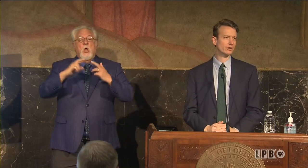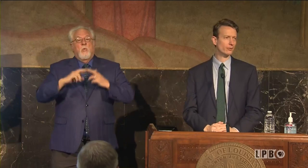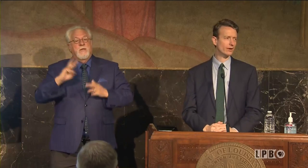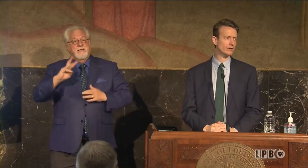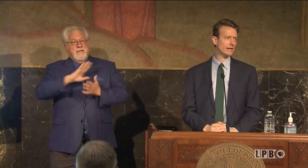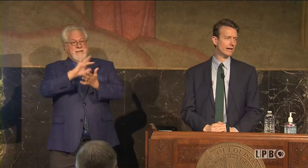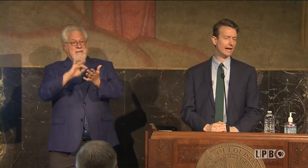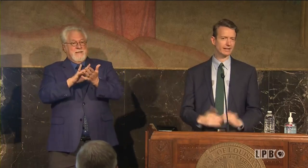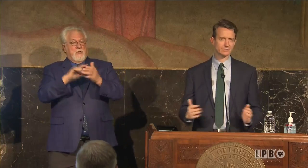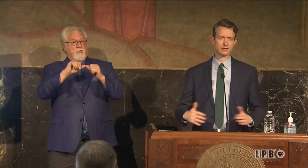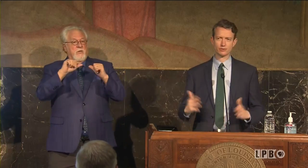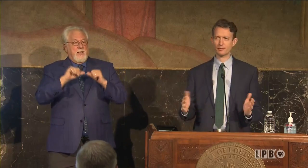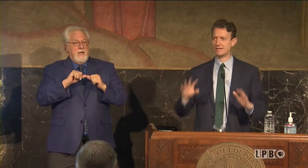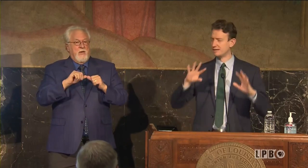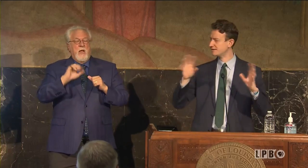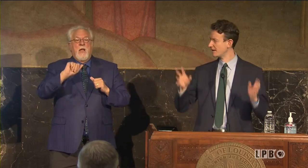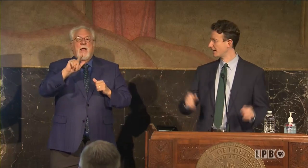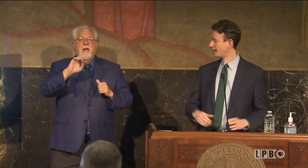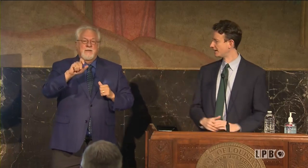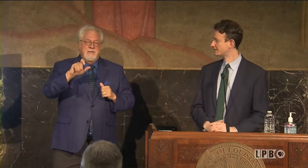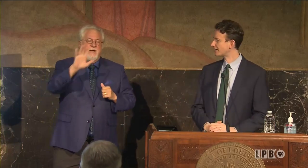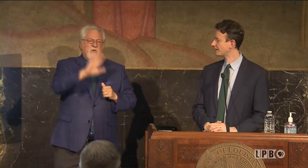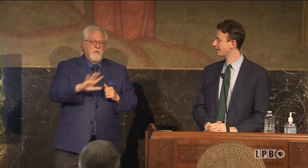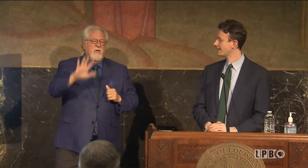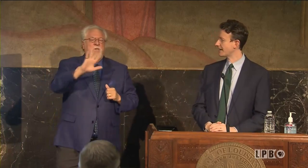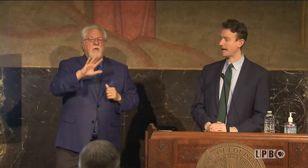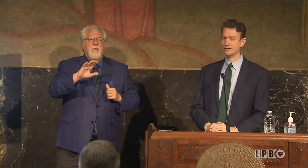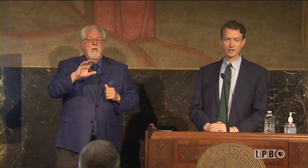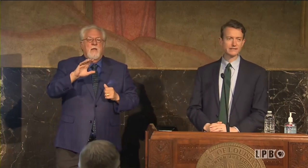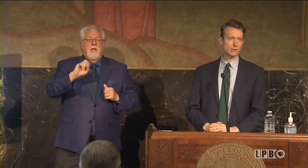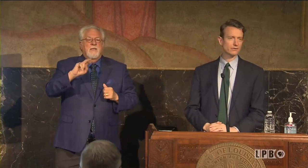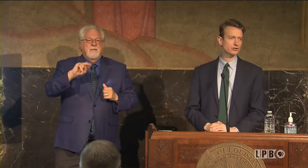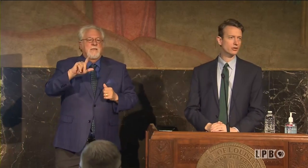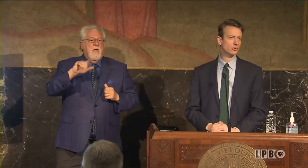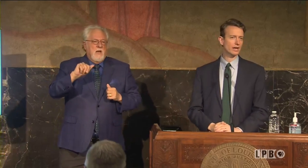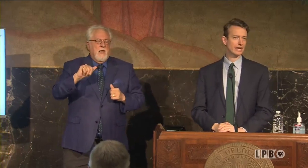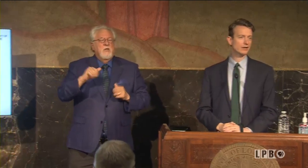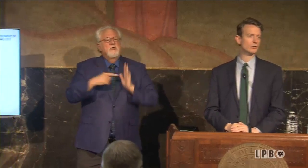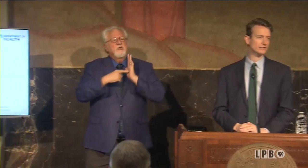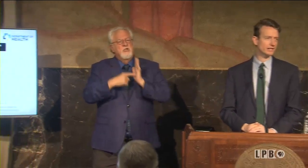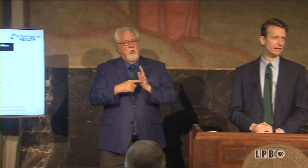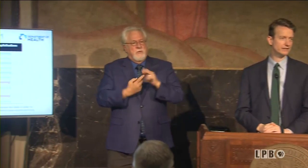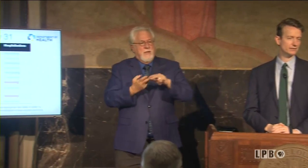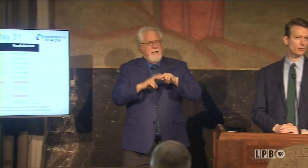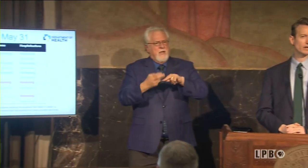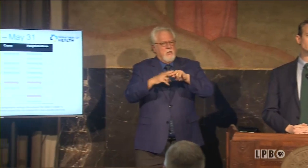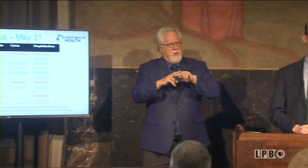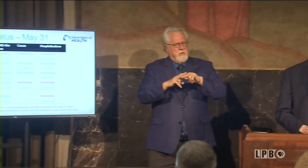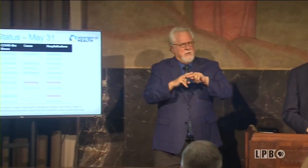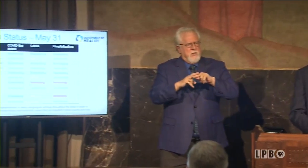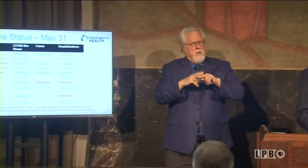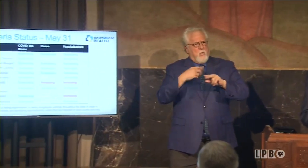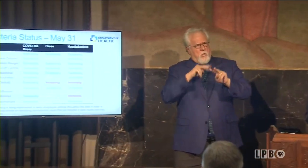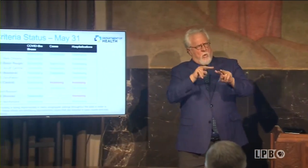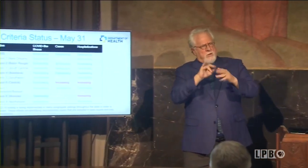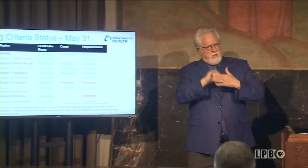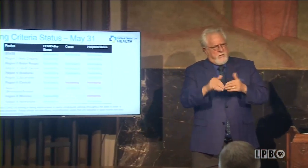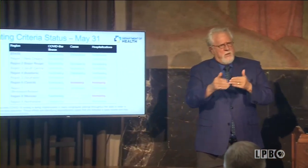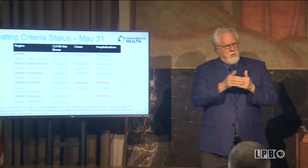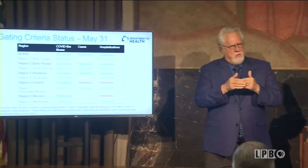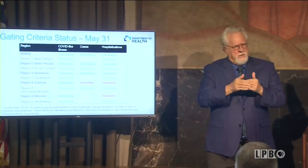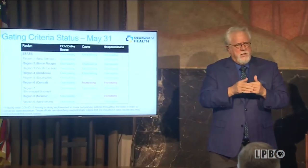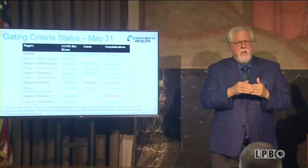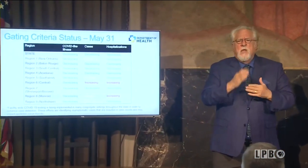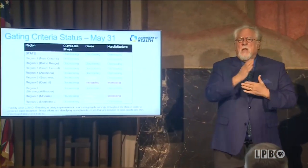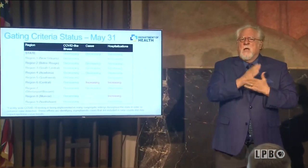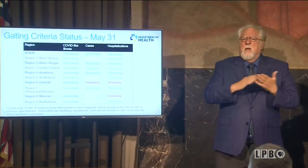central area around Alexandria, Rapides, Senla, does, however, show increasing cases, and we're watching that very closely.